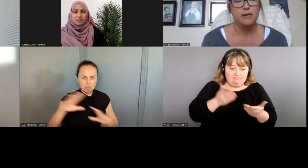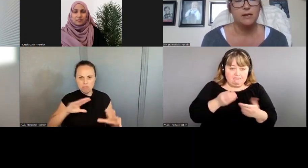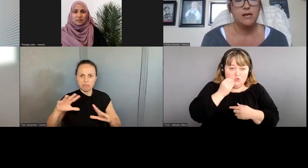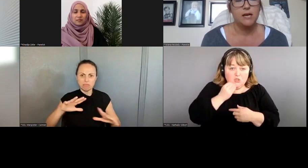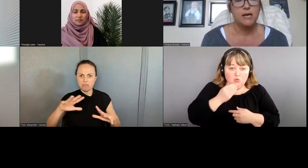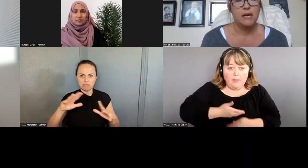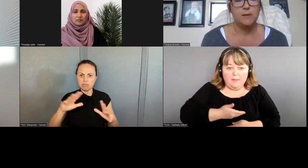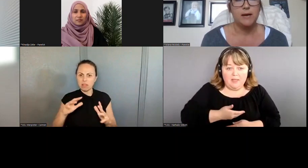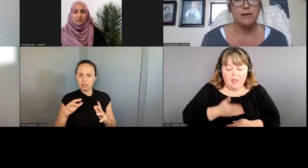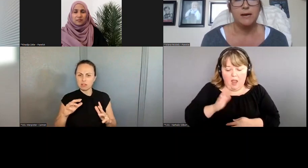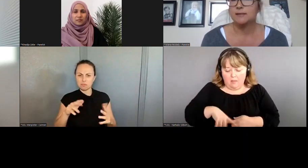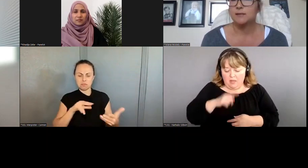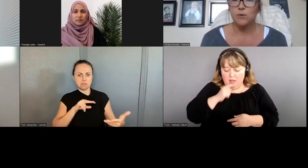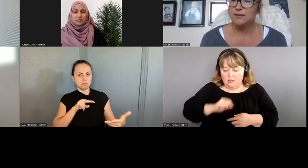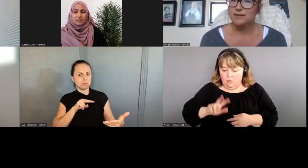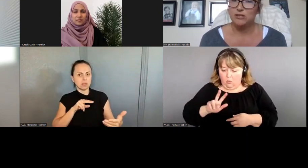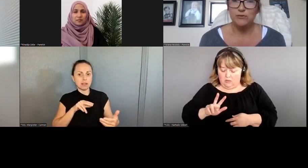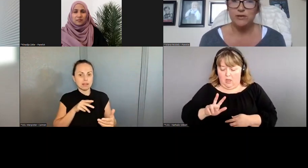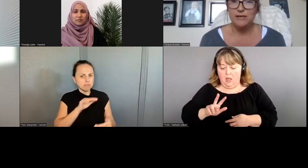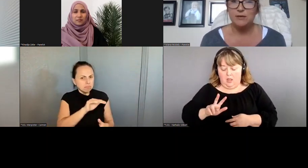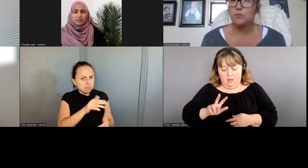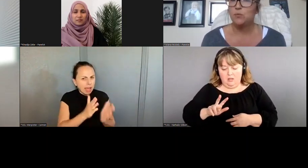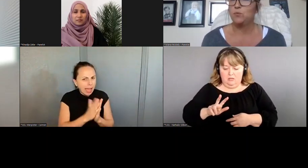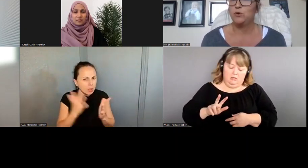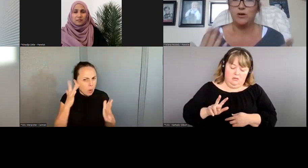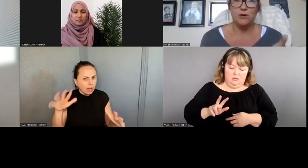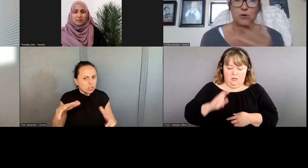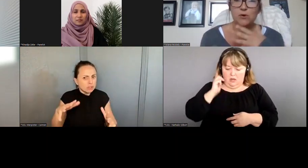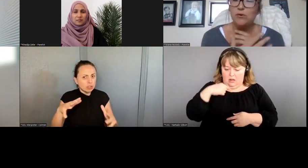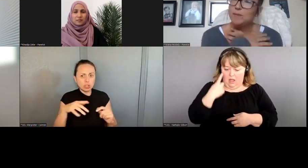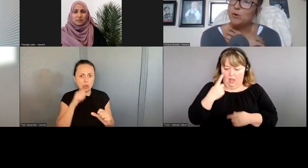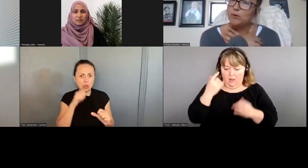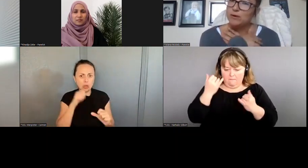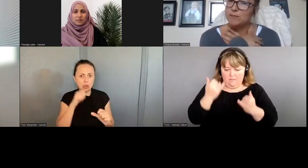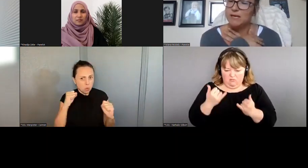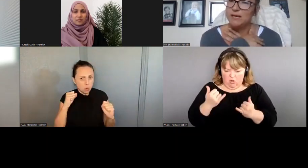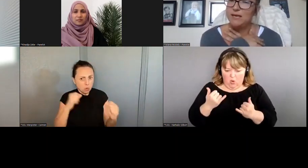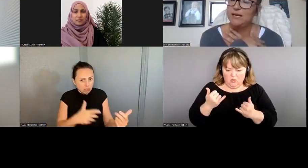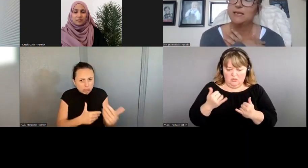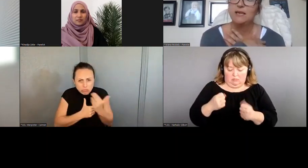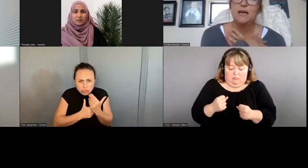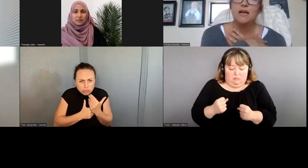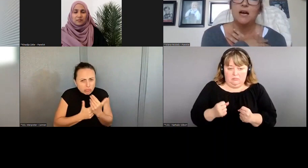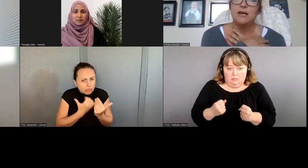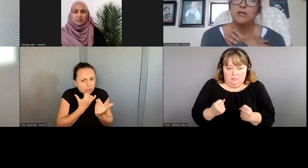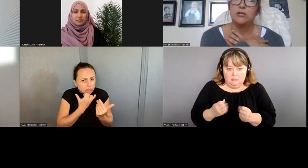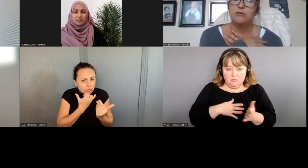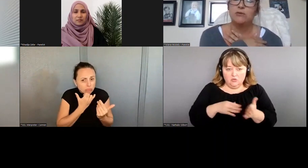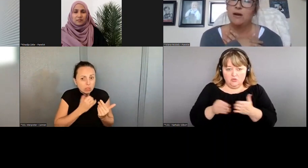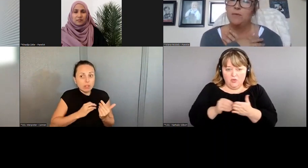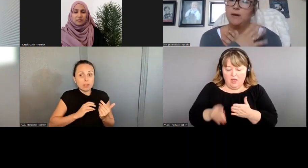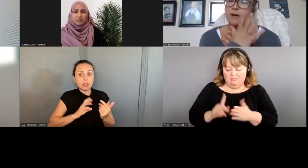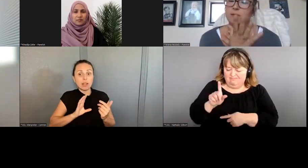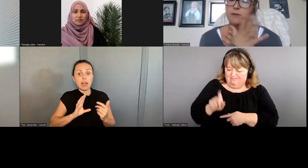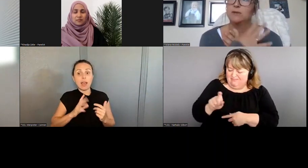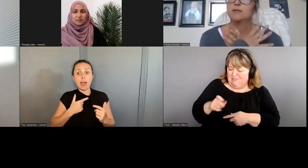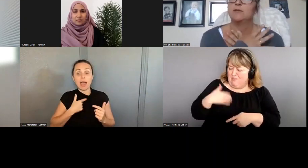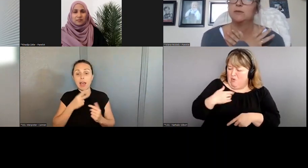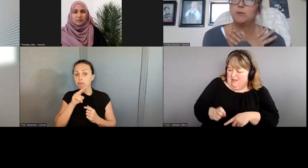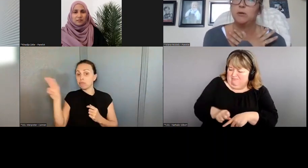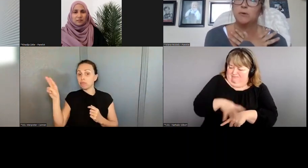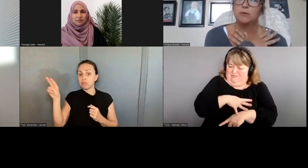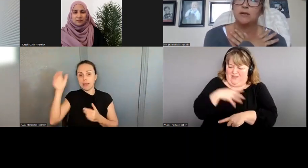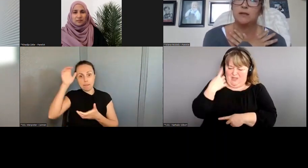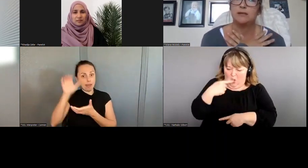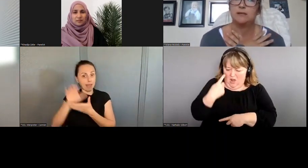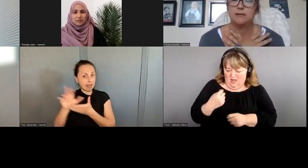like. I asked him why he's shivering. We are not cold. I'm holding him tight. I turn around and my husband looks into